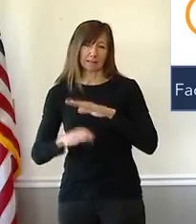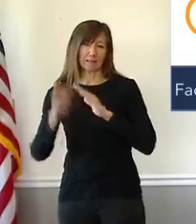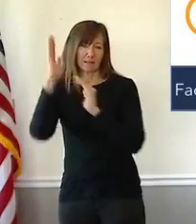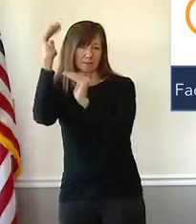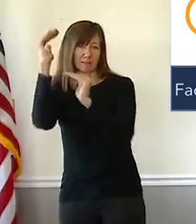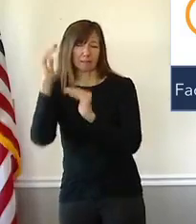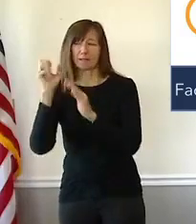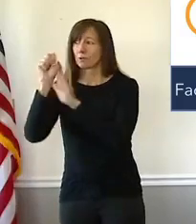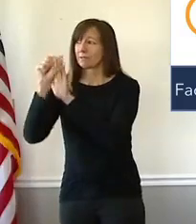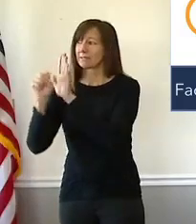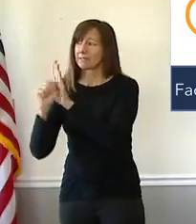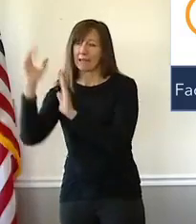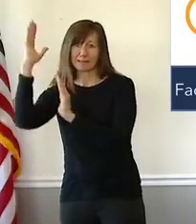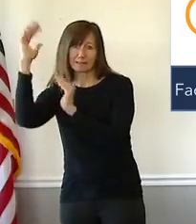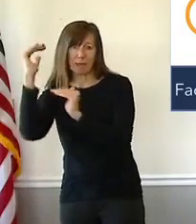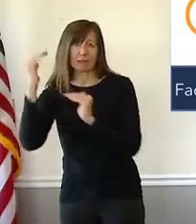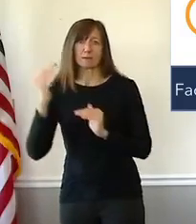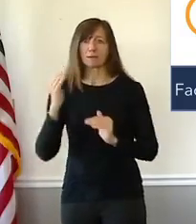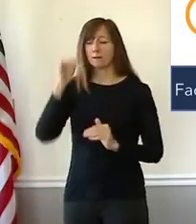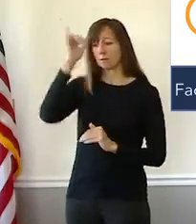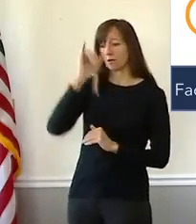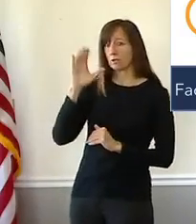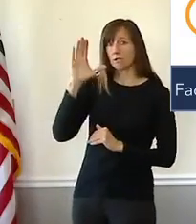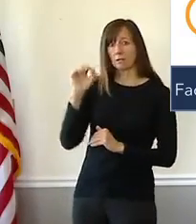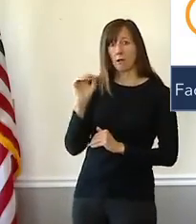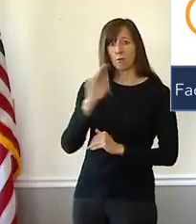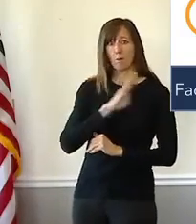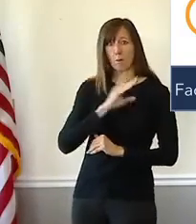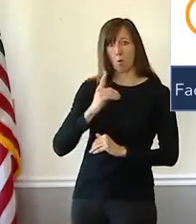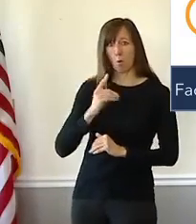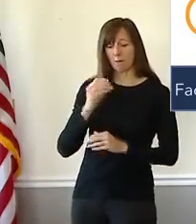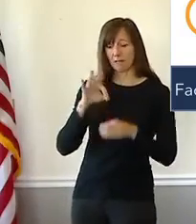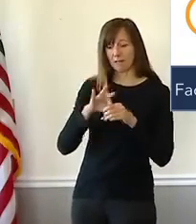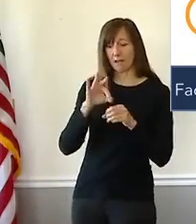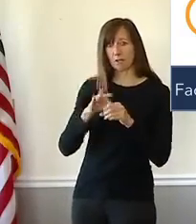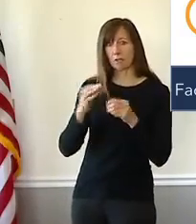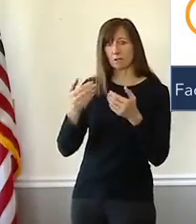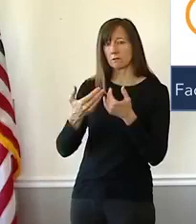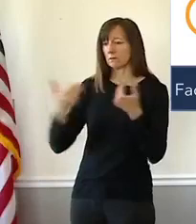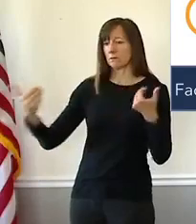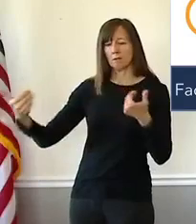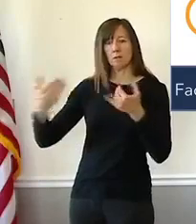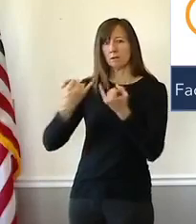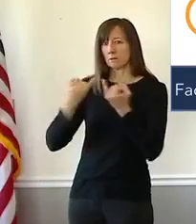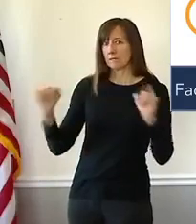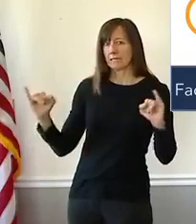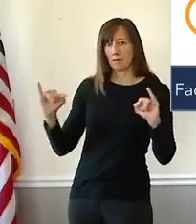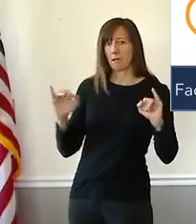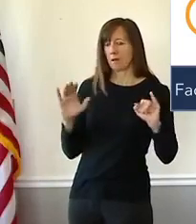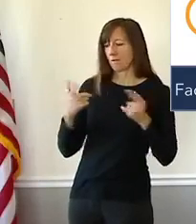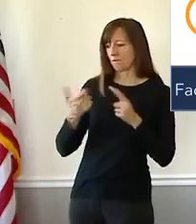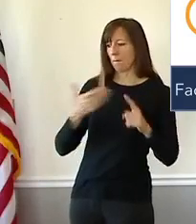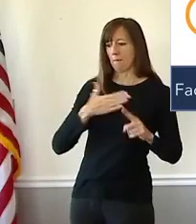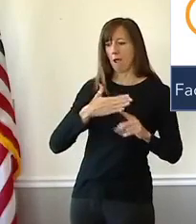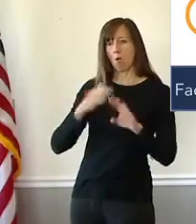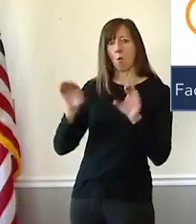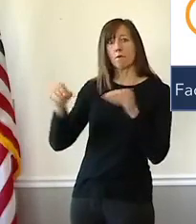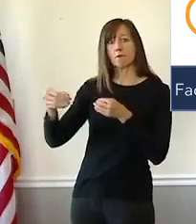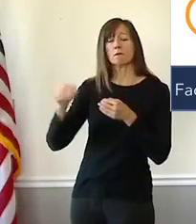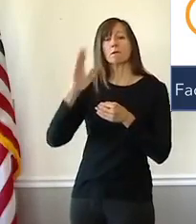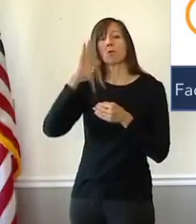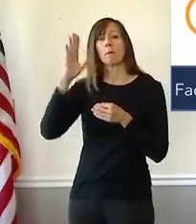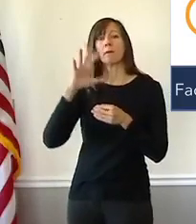by the state. It's what the Dutchess County Board of Elections, which is independent of my office, but nevertheless is engaged in a